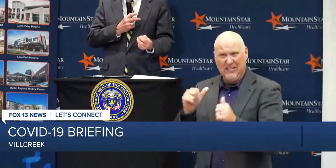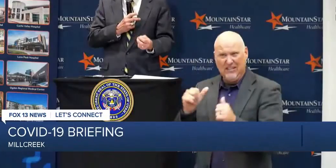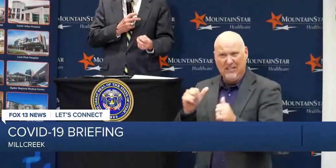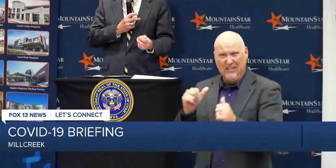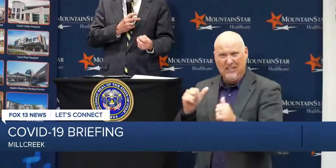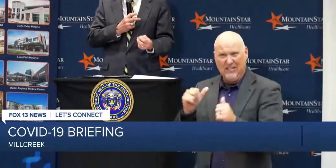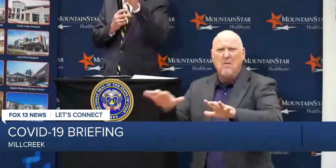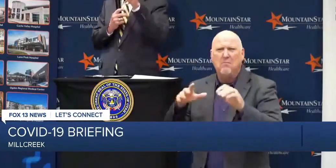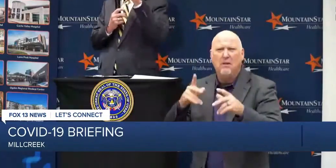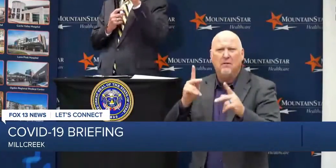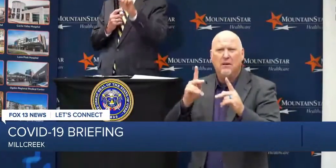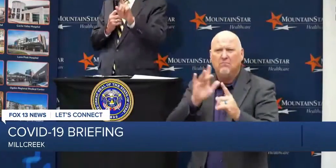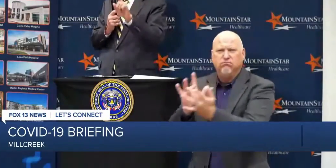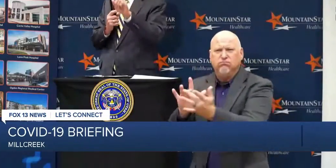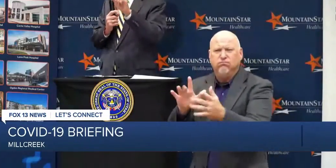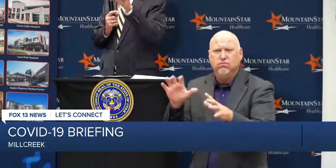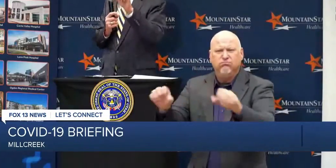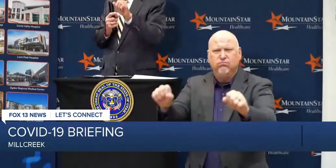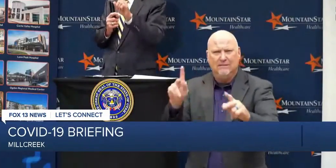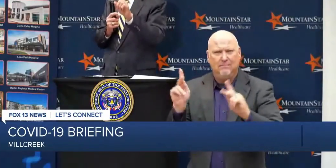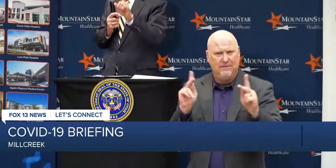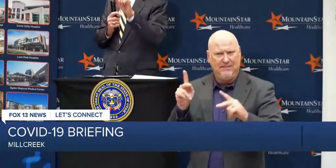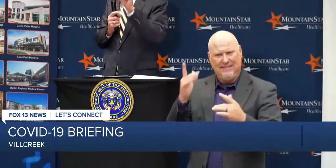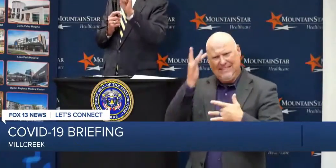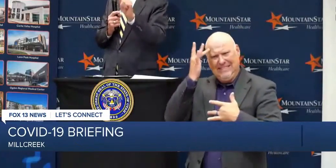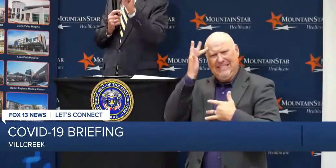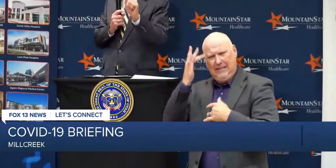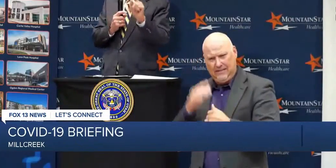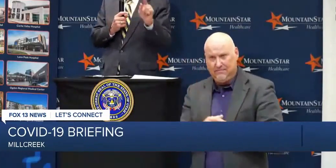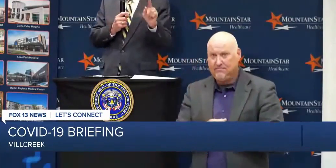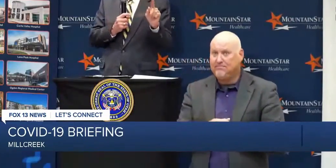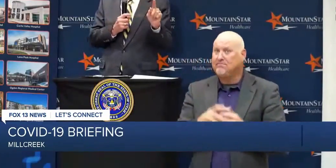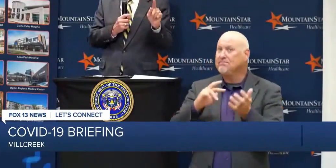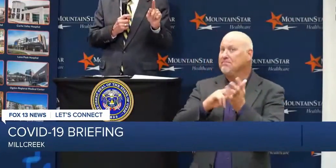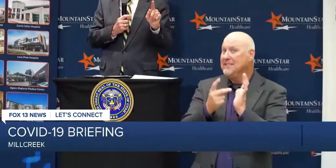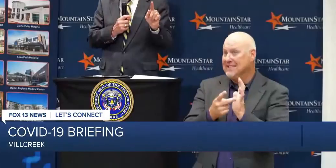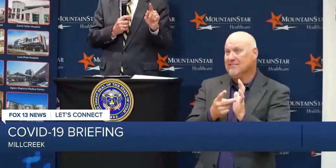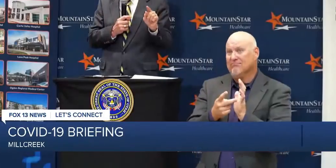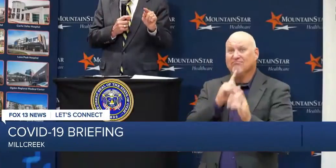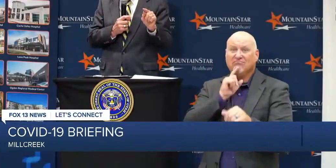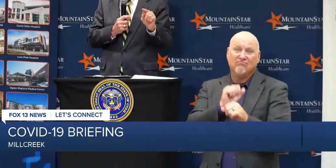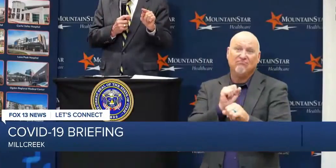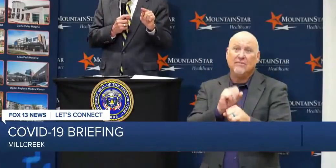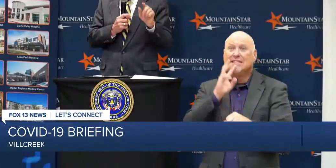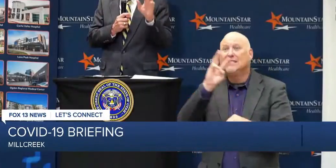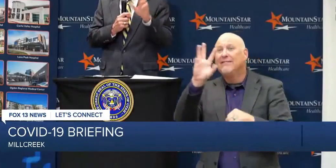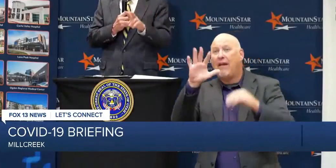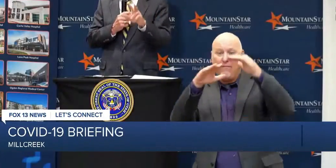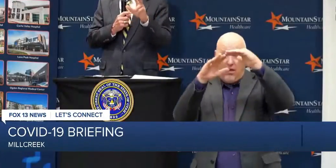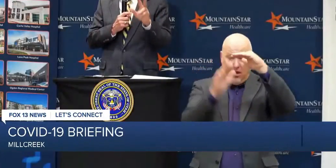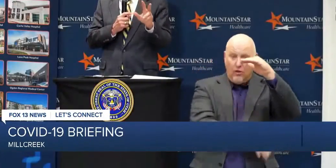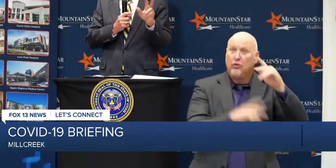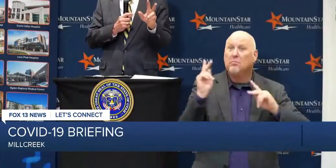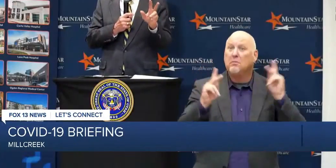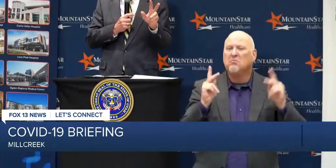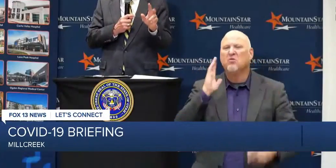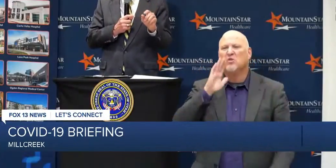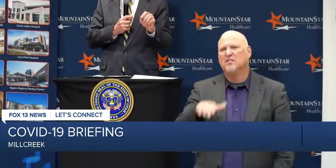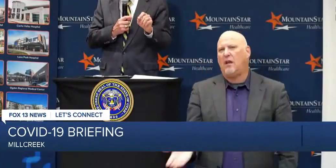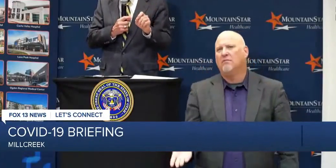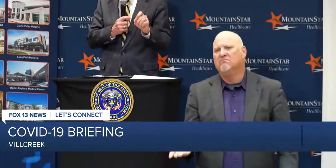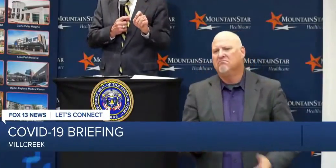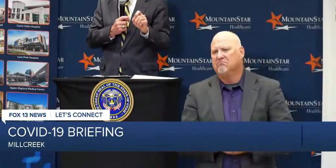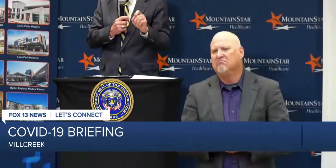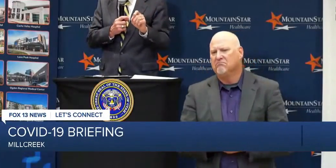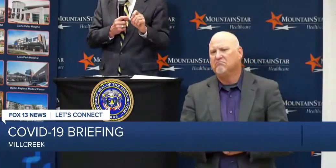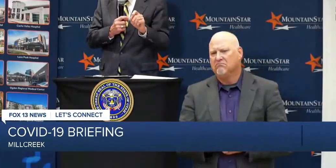die. Let me just say one final grandfatherly word to those who are not